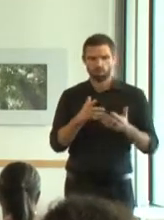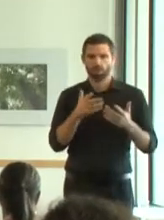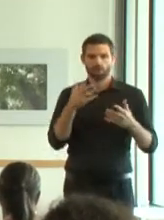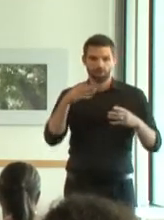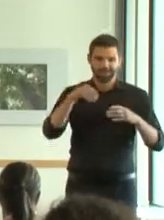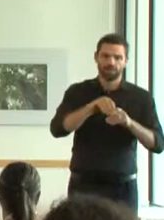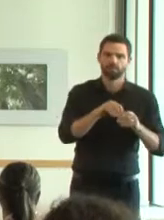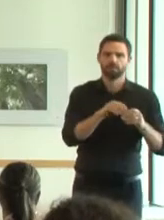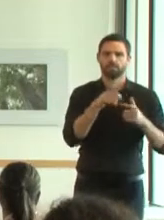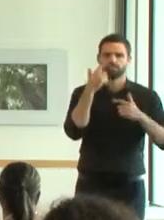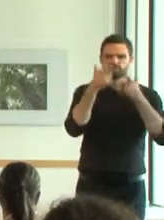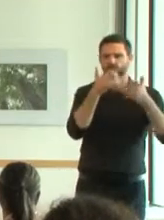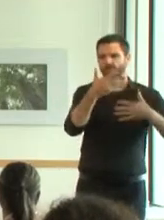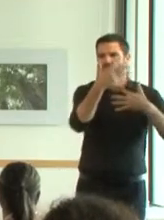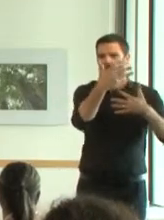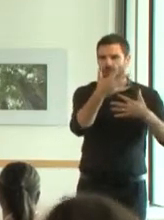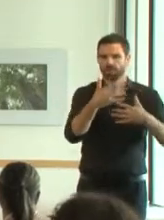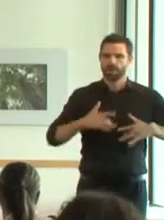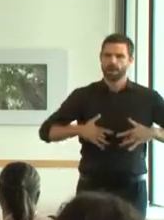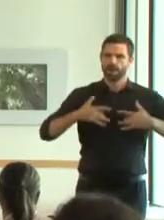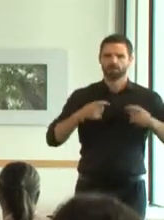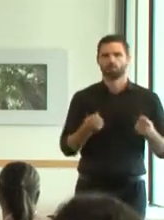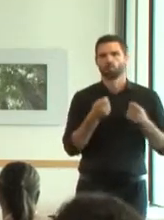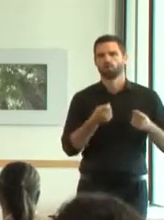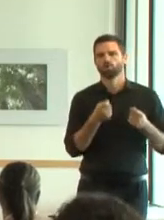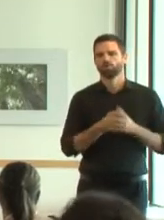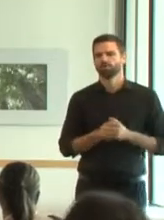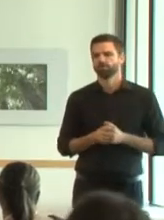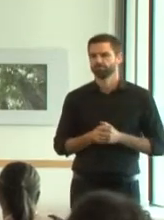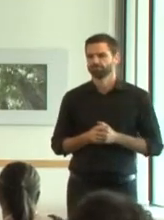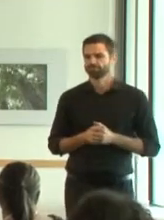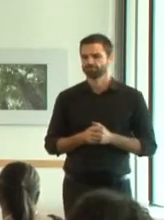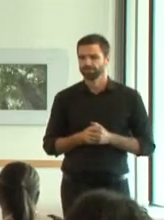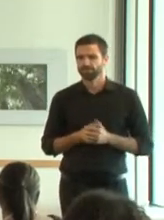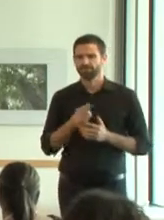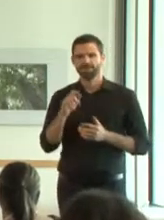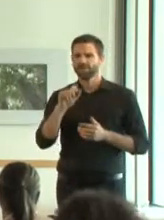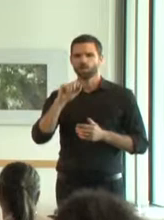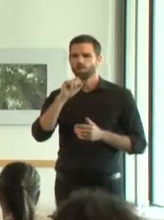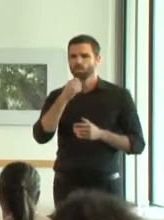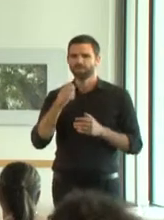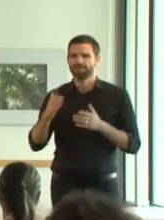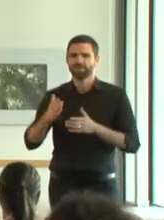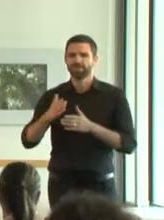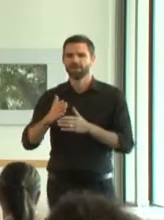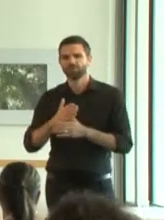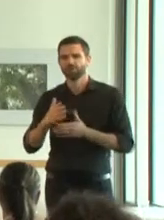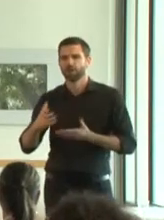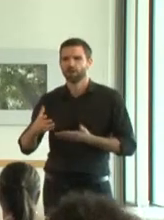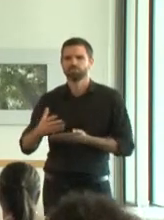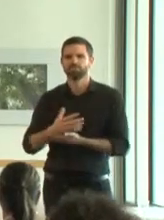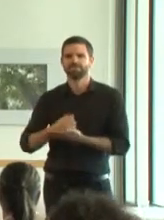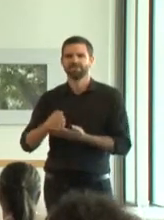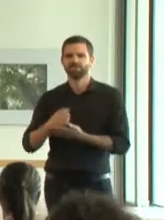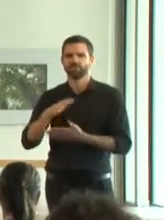browsers. But remembering, of course, that they are technically lossy. They're not the preservation format we always thought they might be because we're preserving them